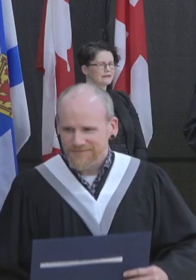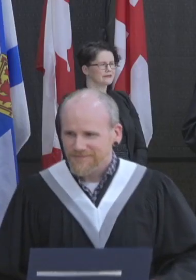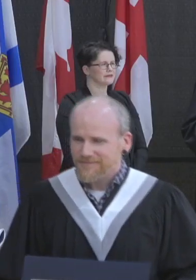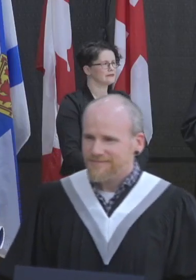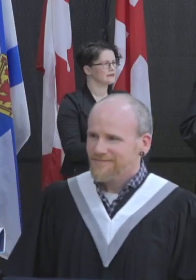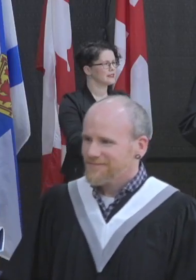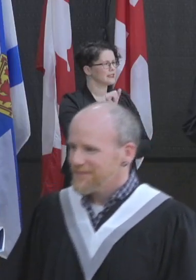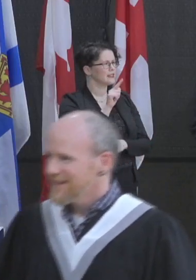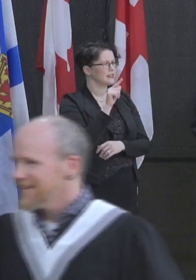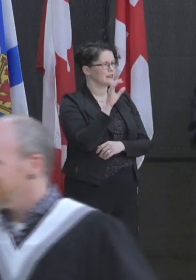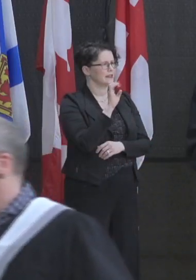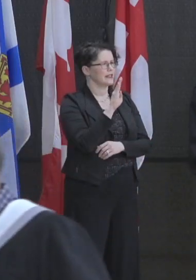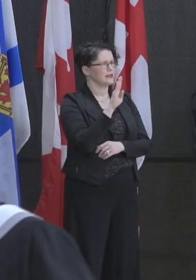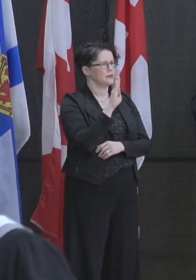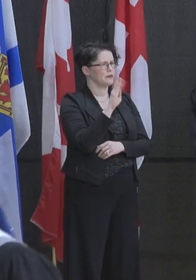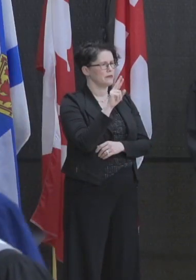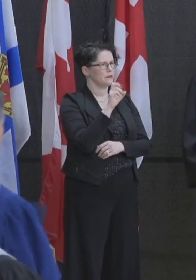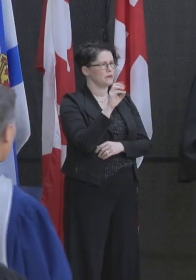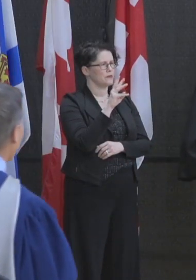Caleb Brown.